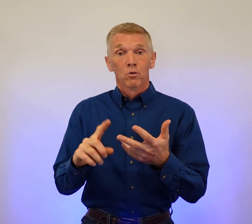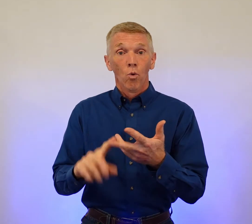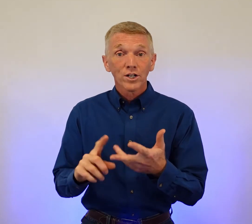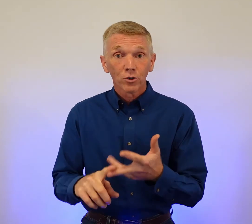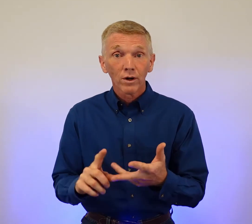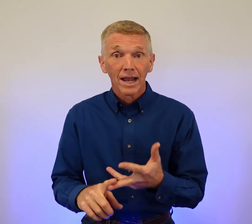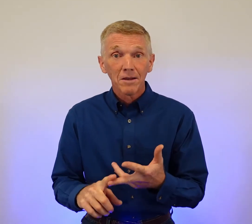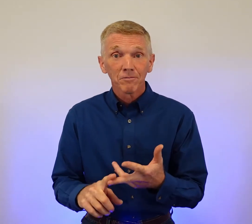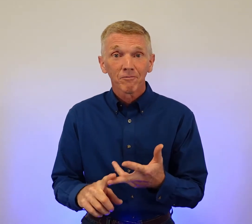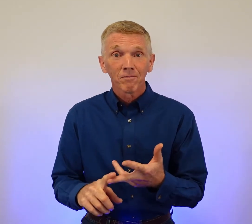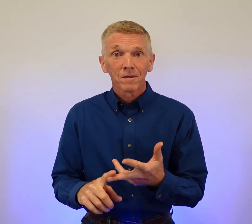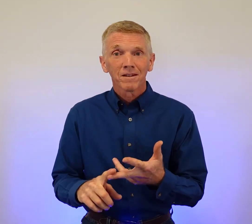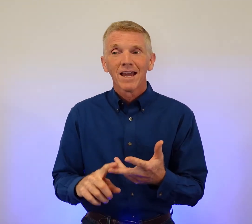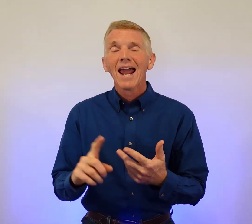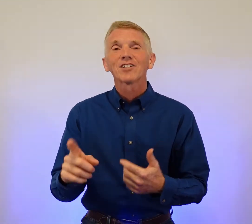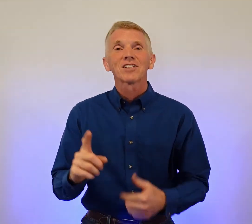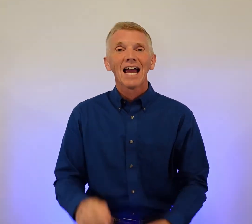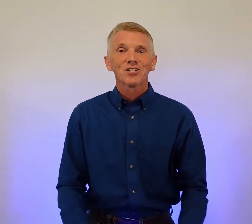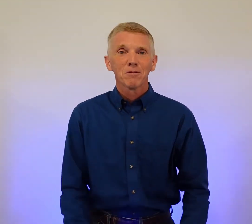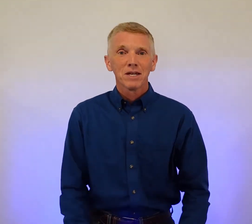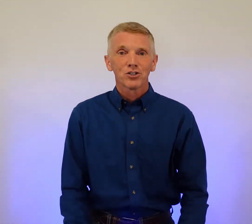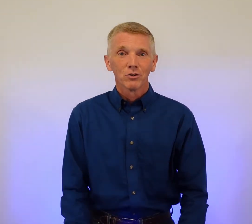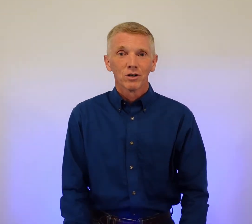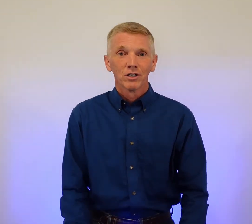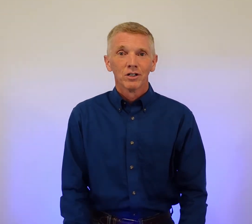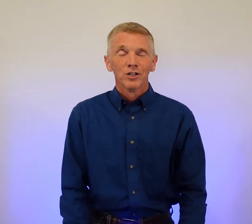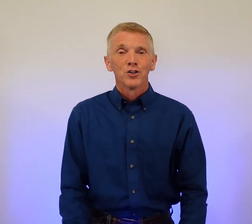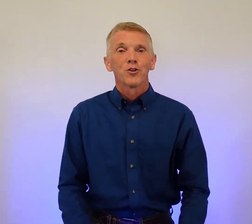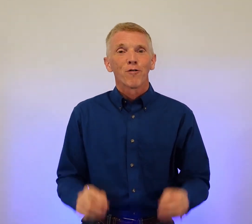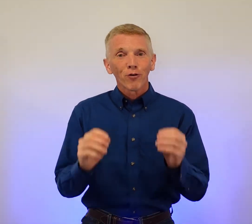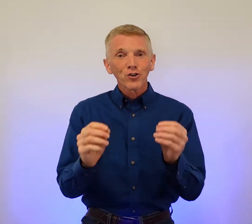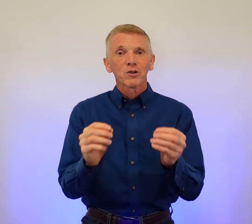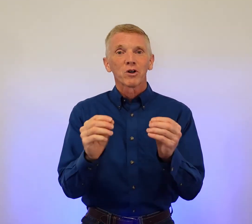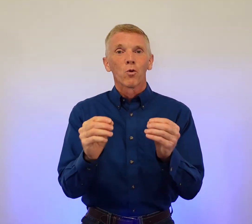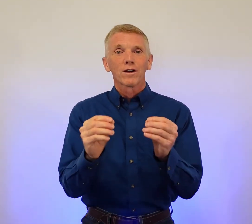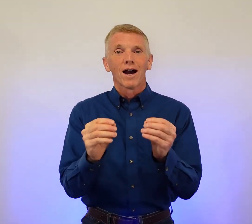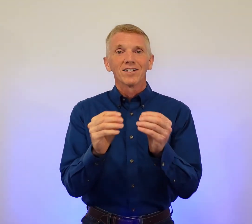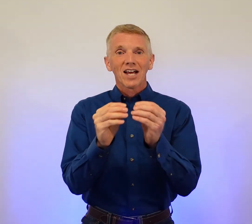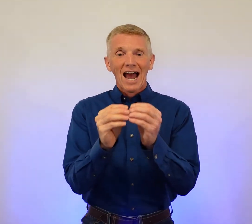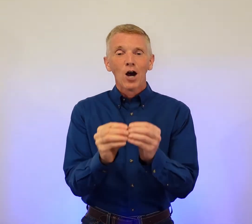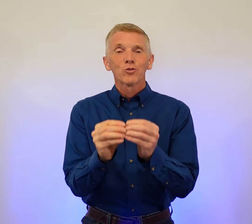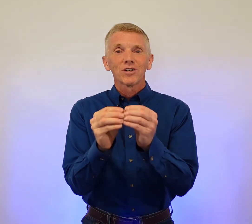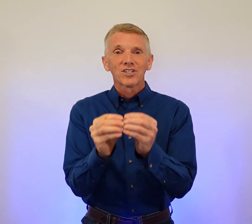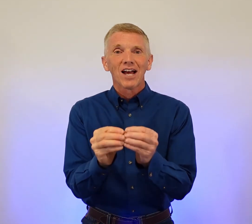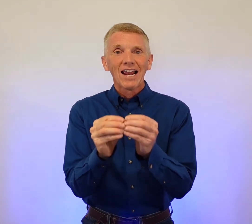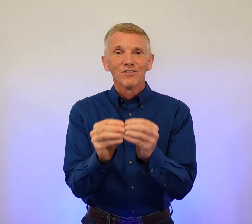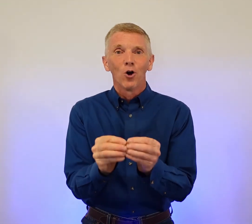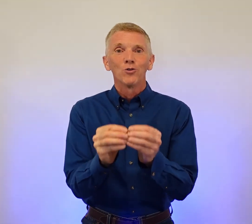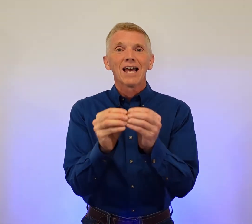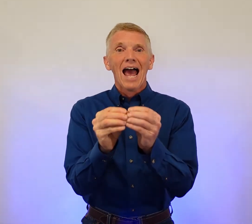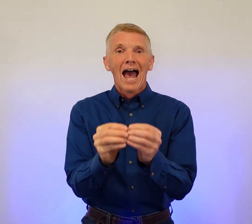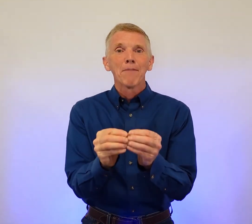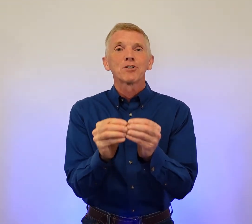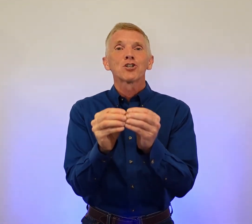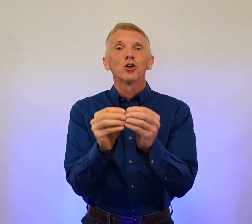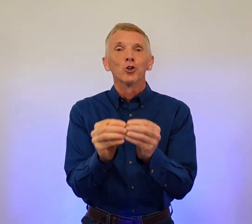what's your name? Hey, it's nice to meet you. So the first thing we're going to work on is how to sign those